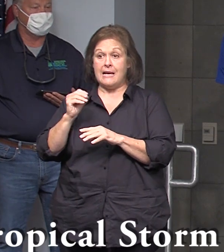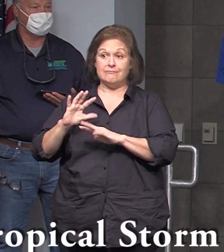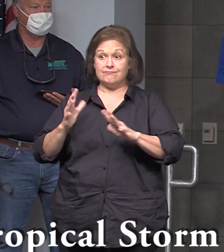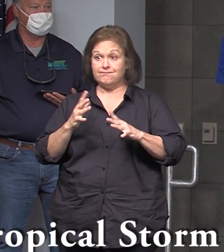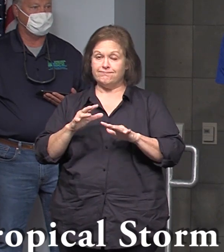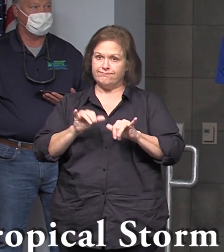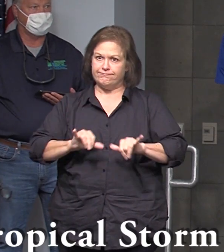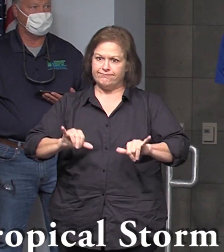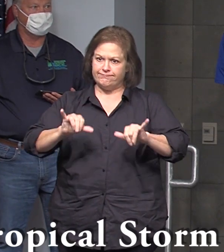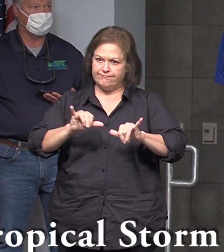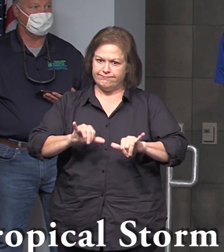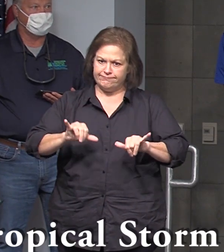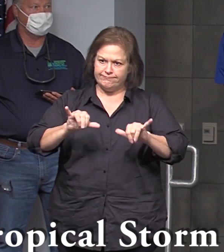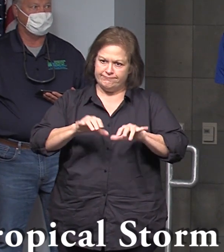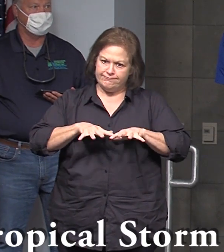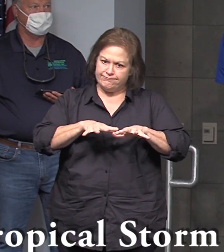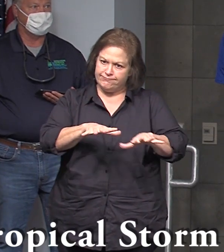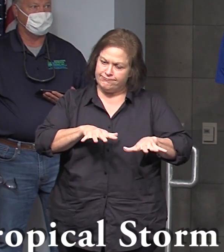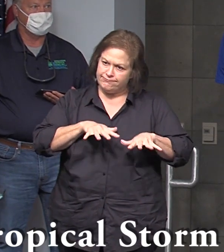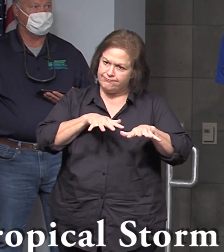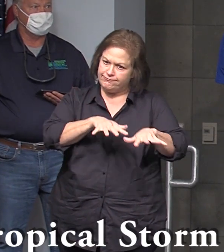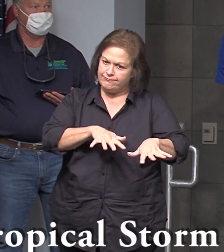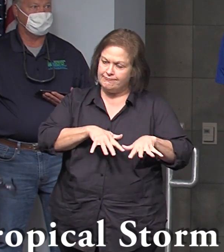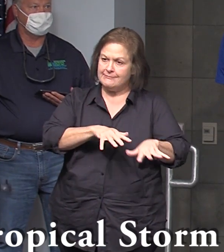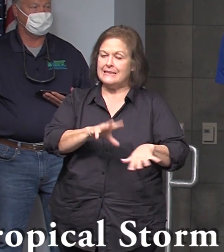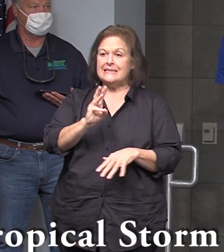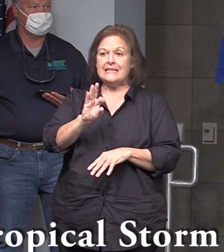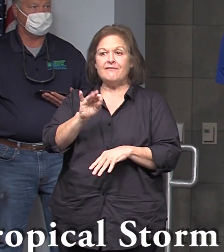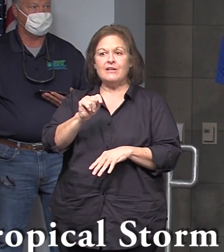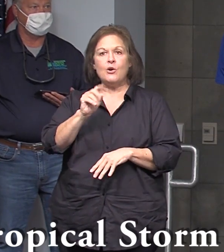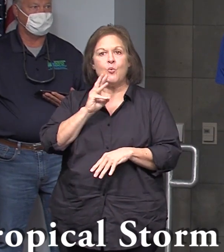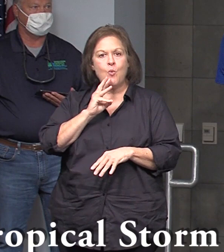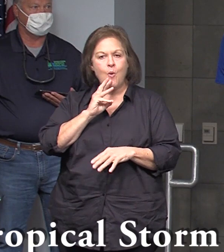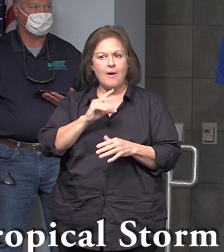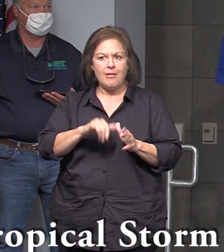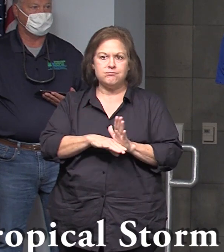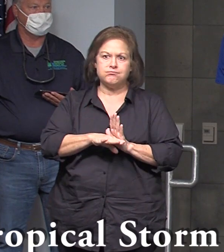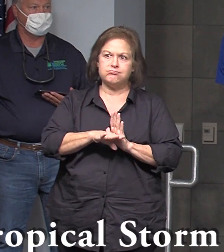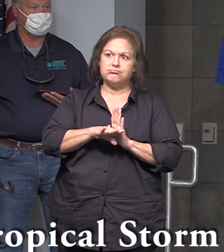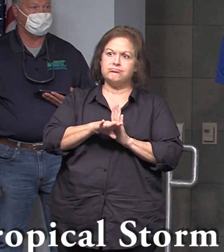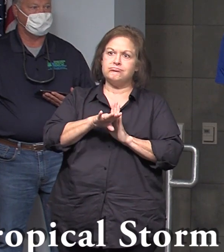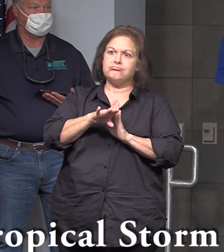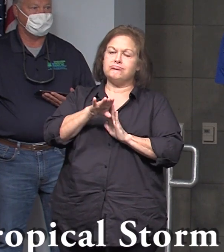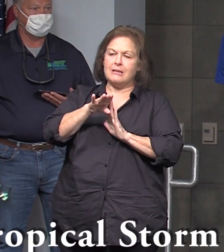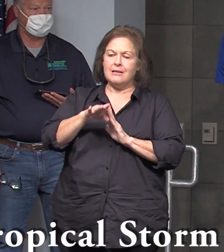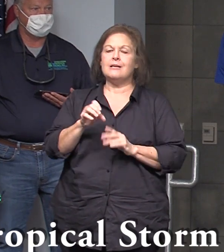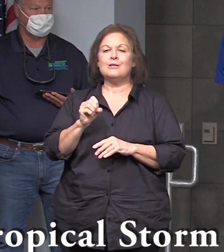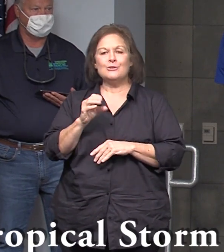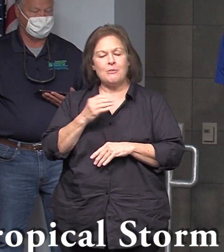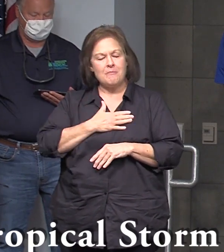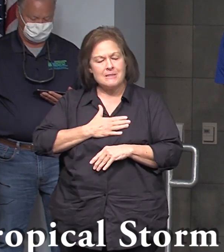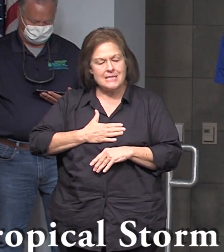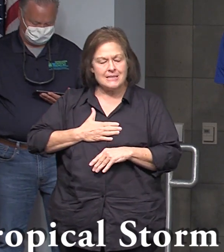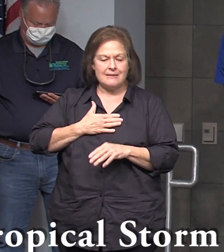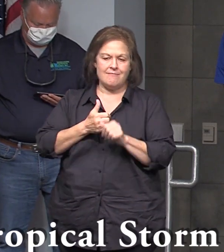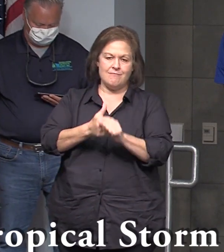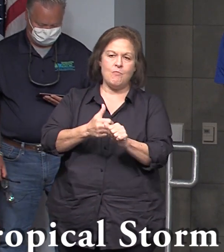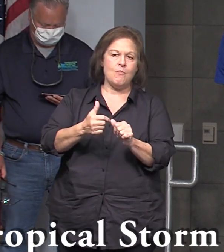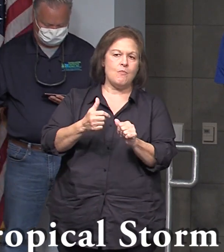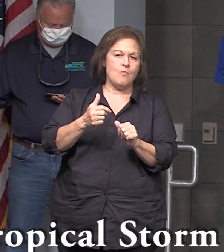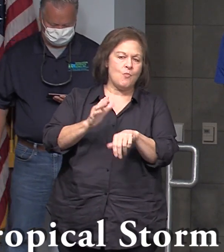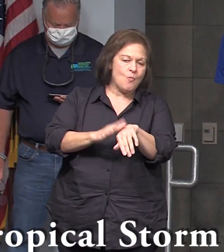Lower Lafitte had 6 feet of water in it. In some areas, it pooled up to like 10 feet. So please heed all warnings